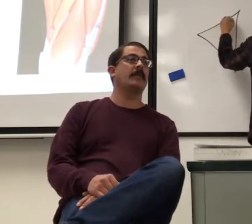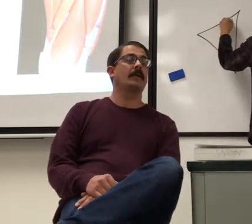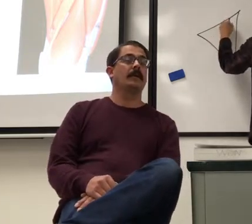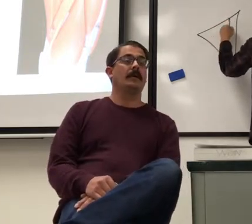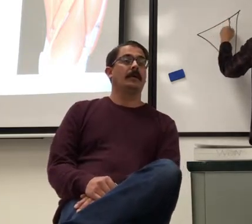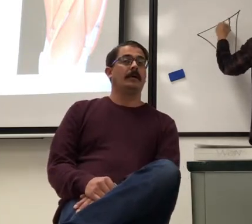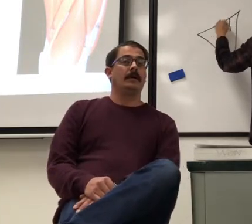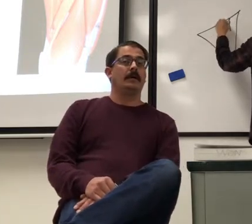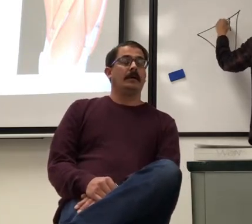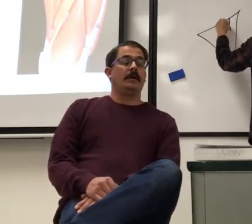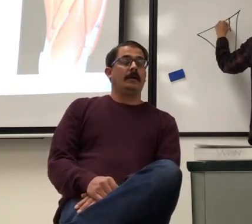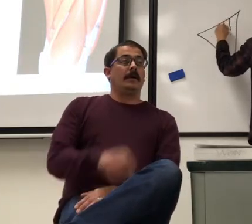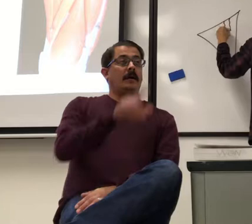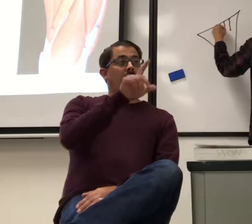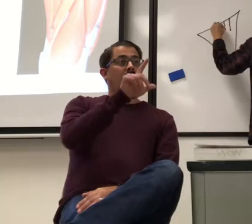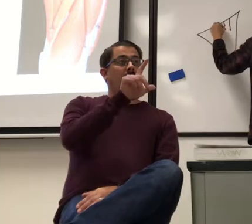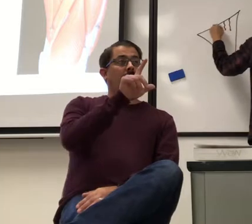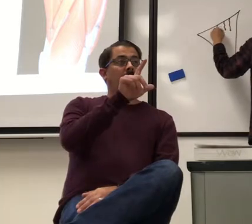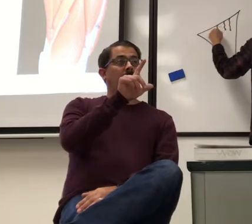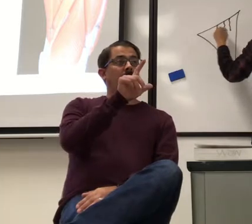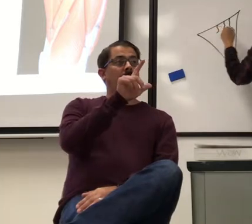From lateral to medial.